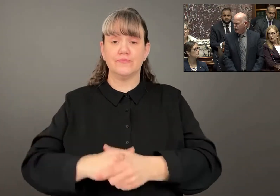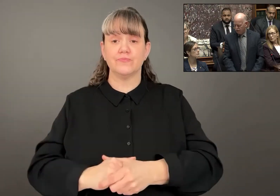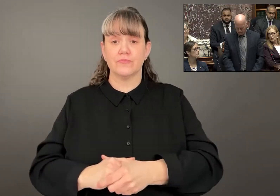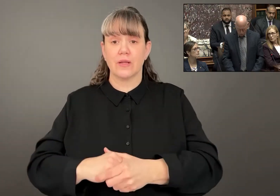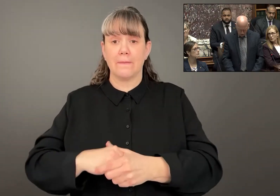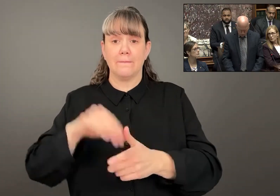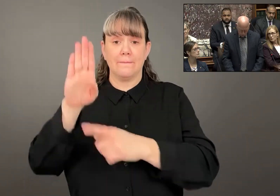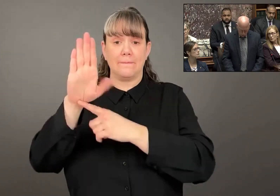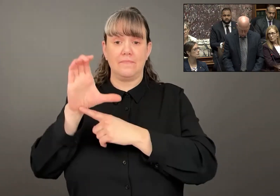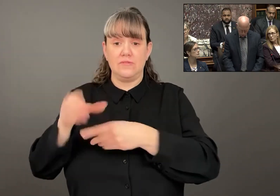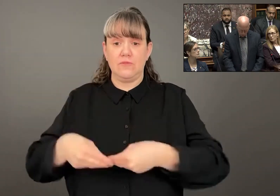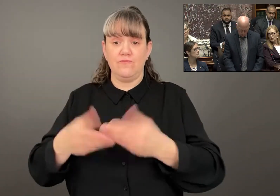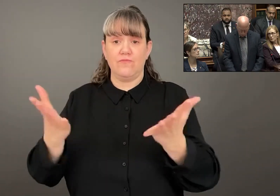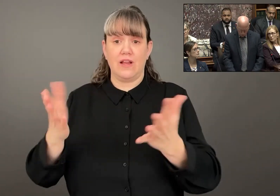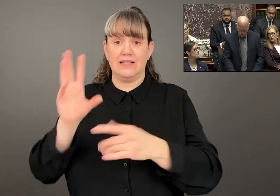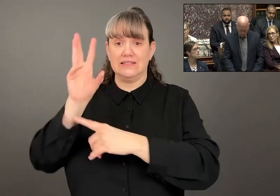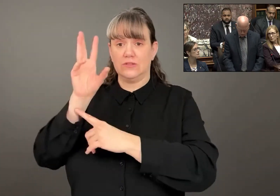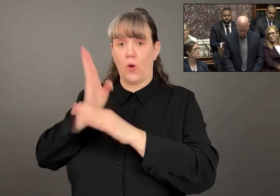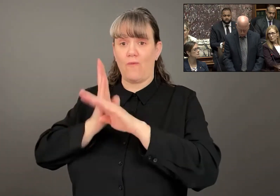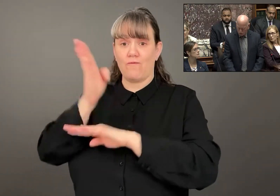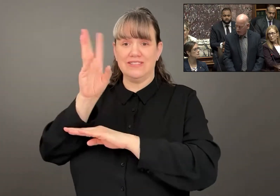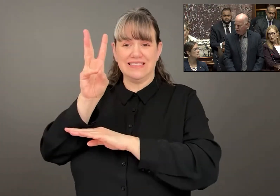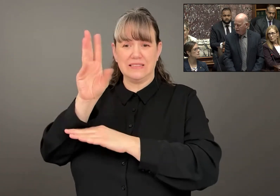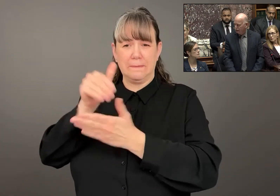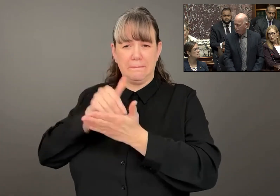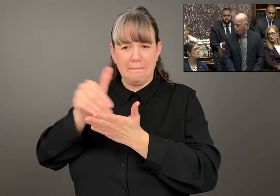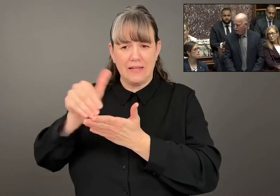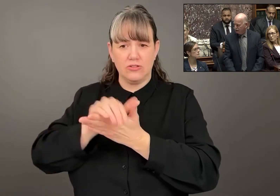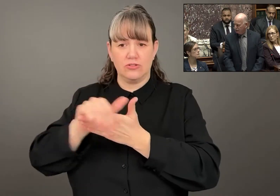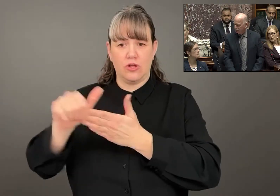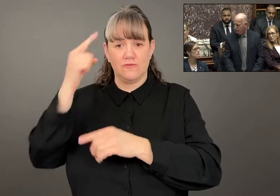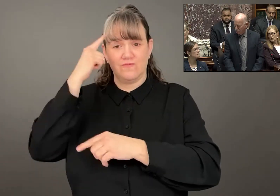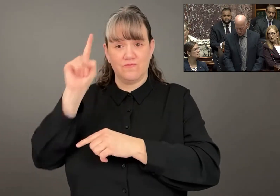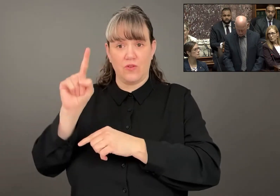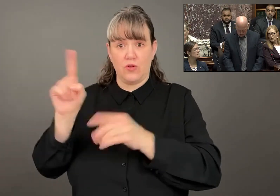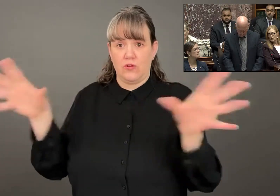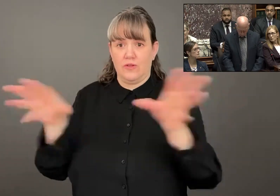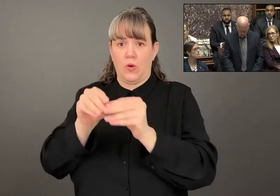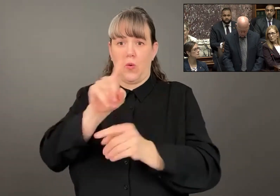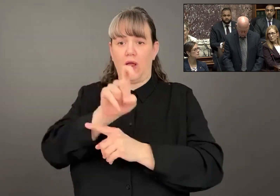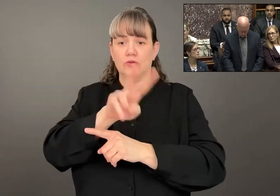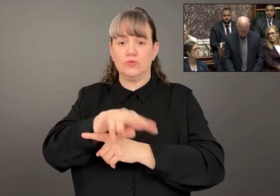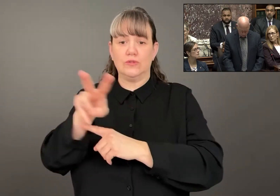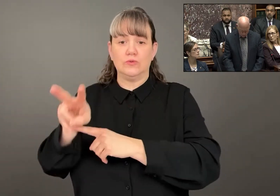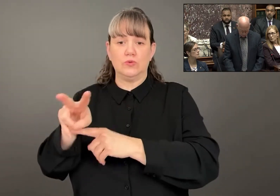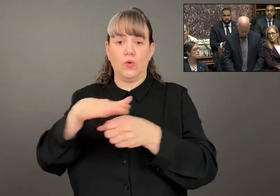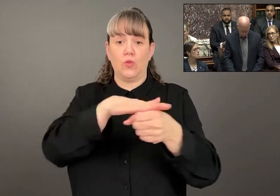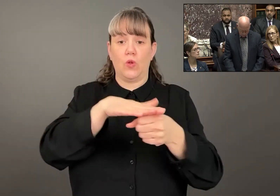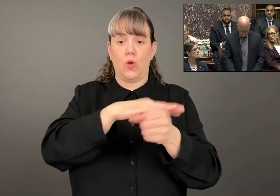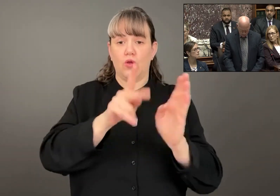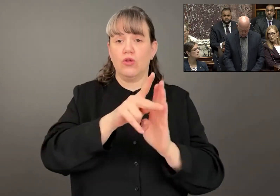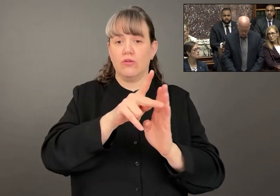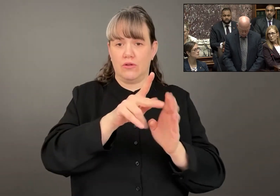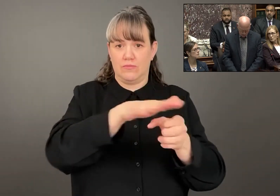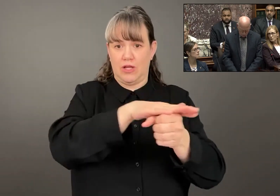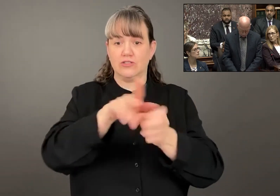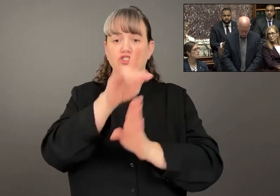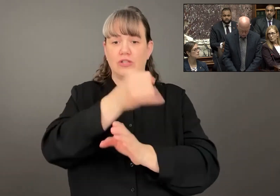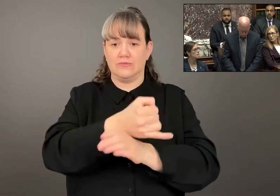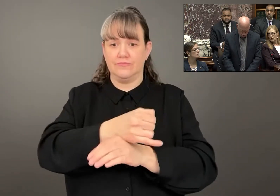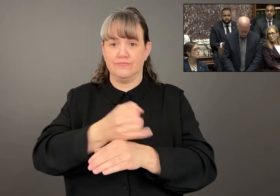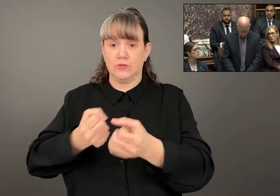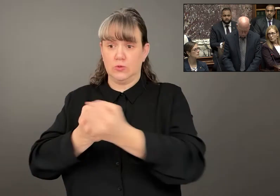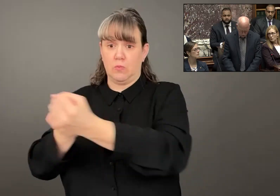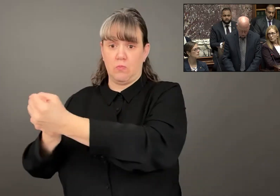for 122 local projects supporting 200+ fire departments. Mental health